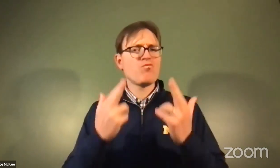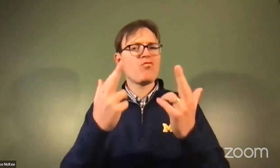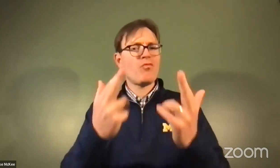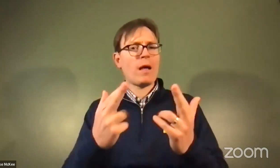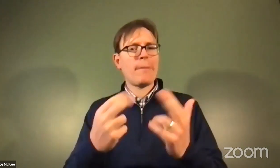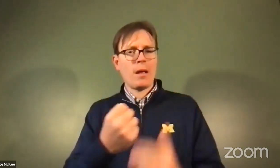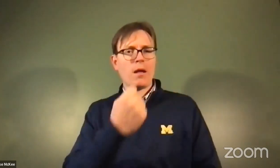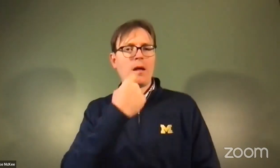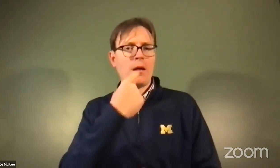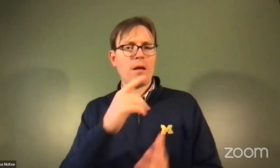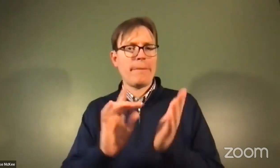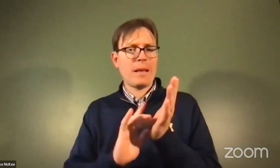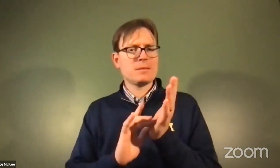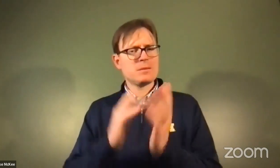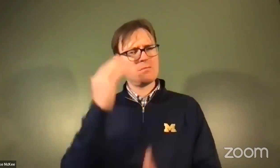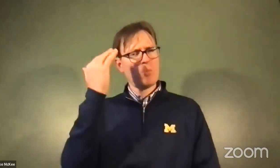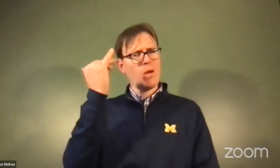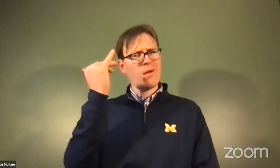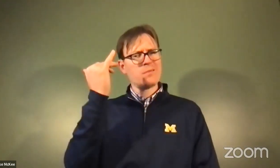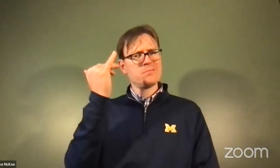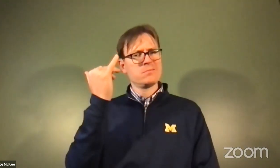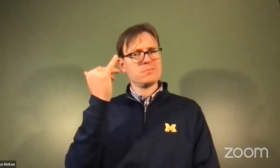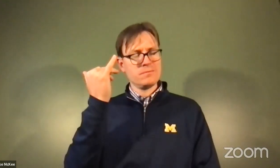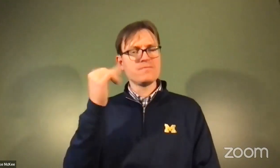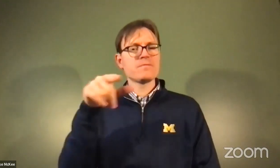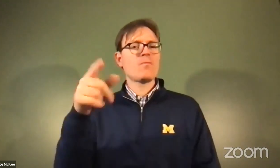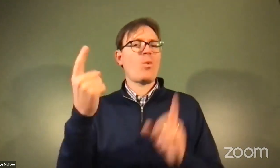up, a doctor might recommend putting you on a